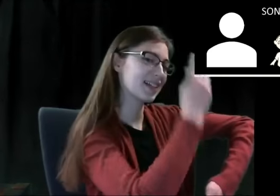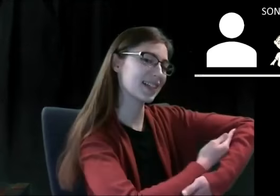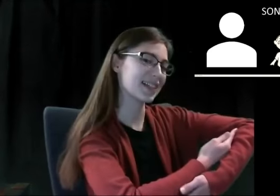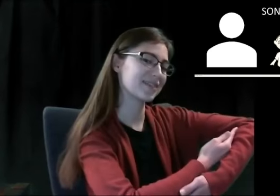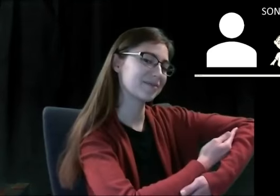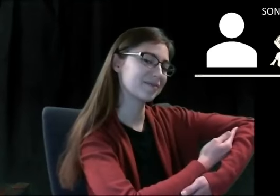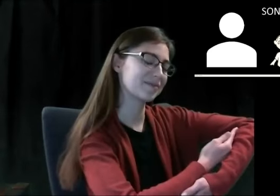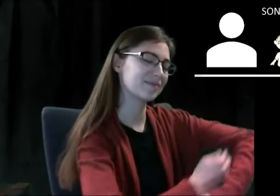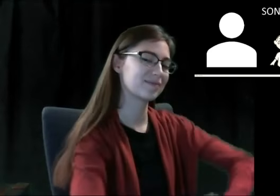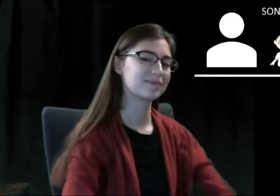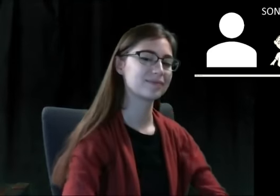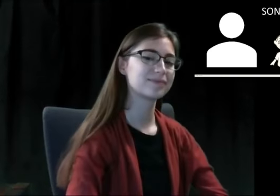Son.